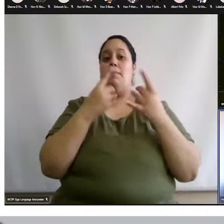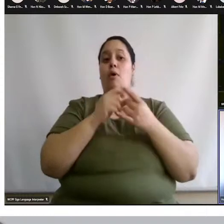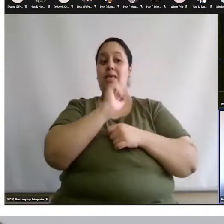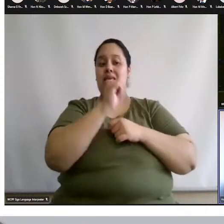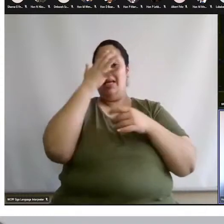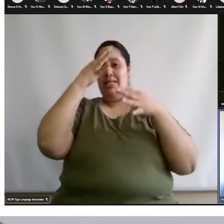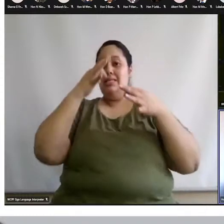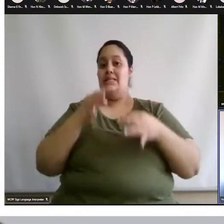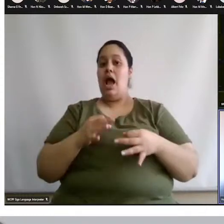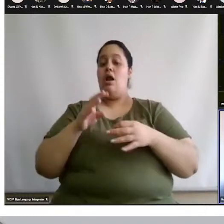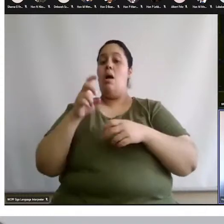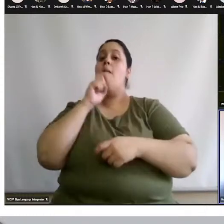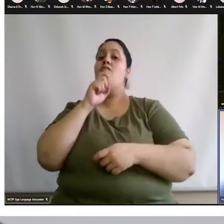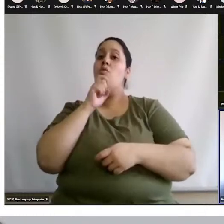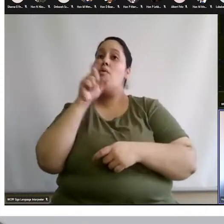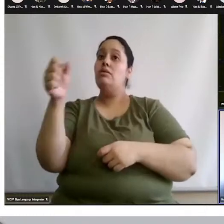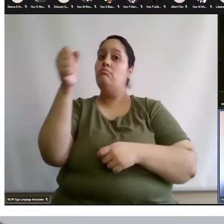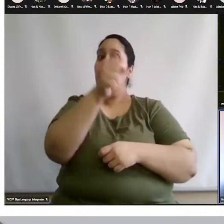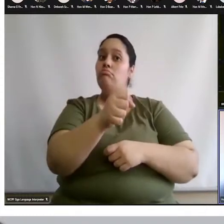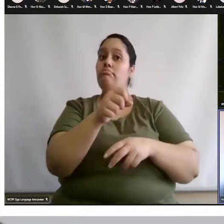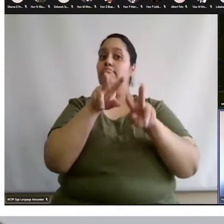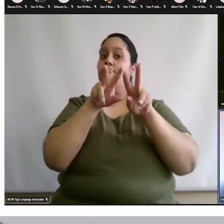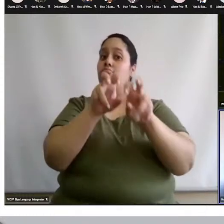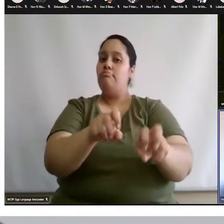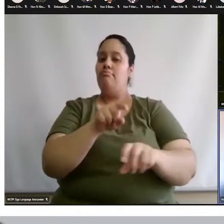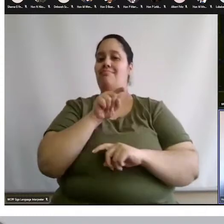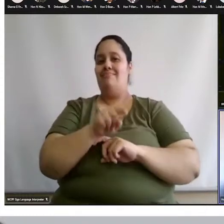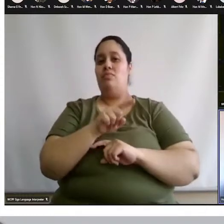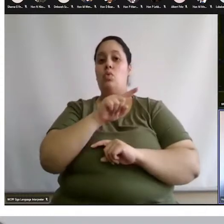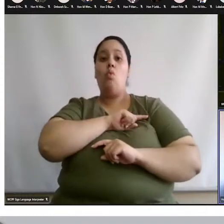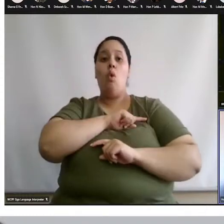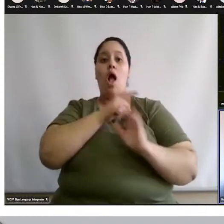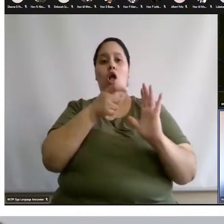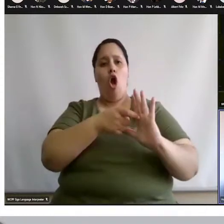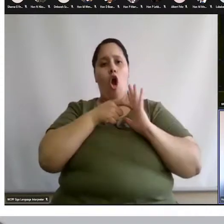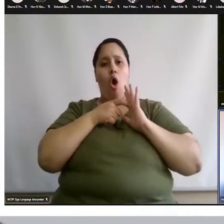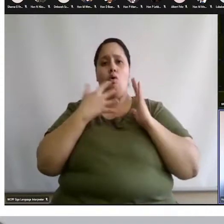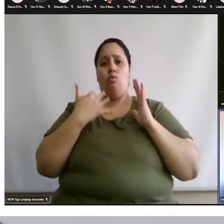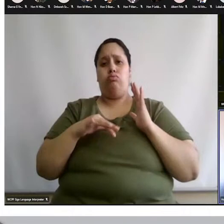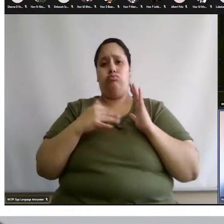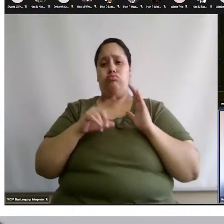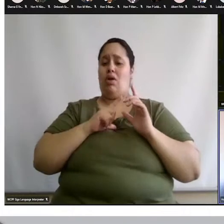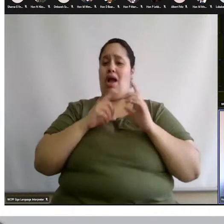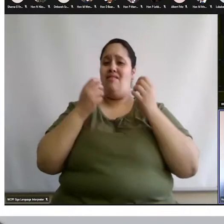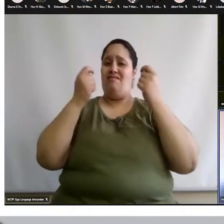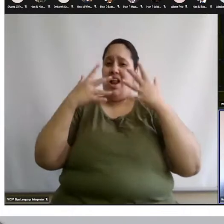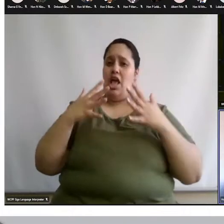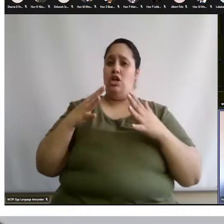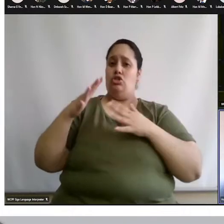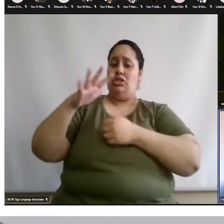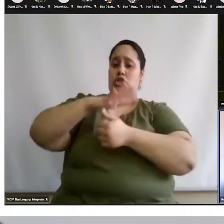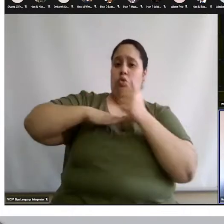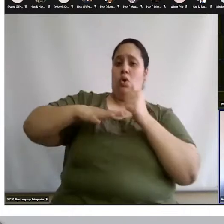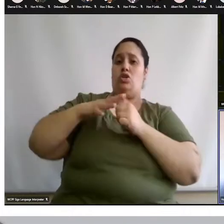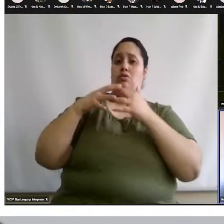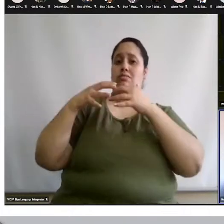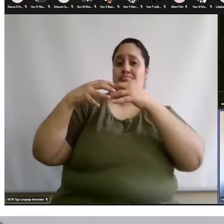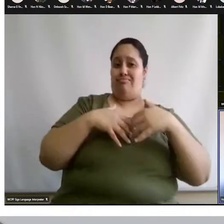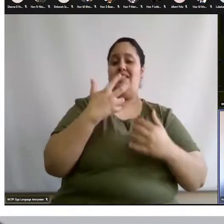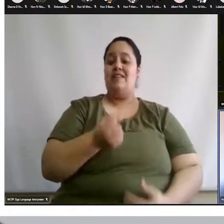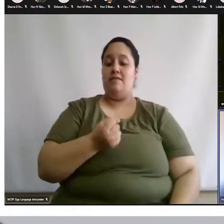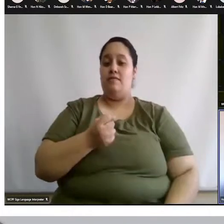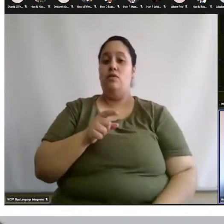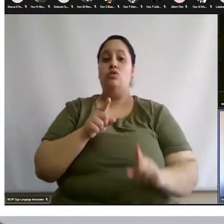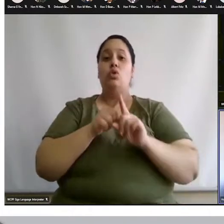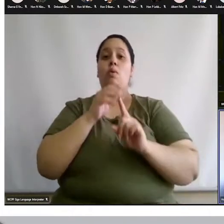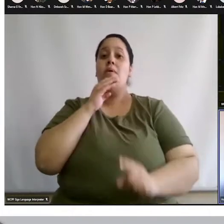West under parcel administration owing to the crippling financial situation. Could the Minister, Speaker,